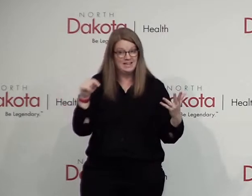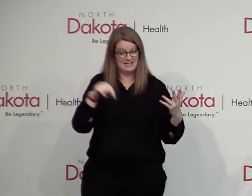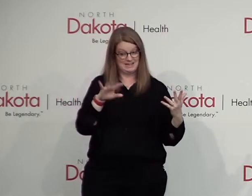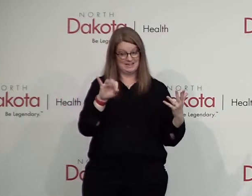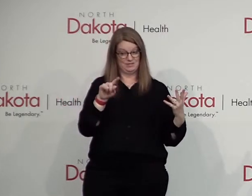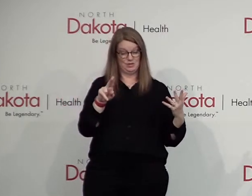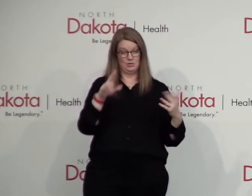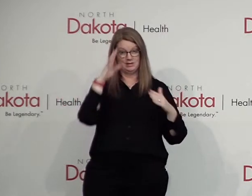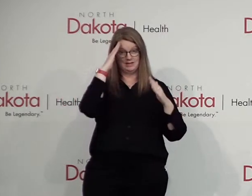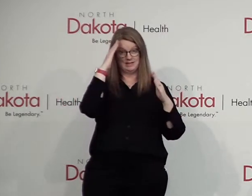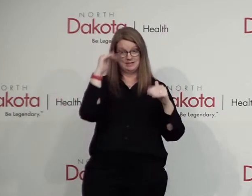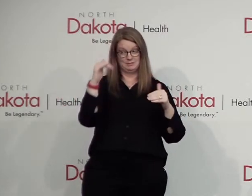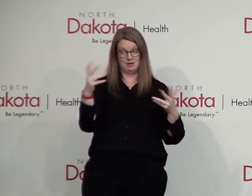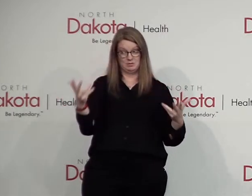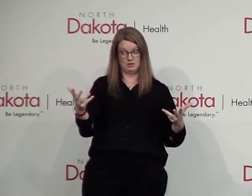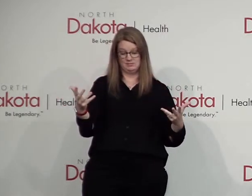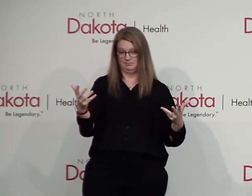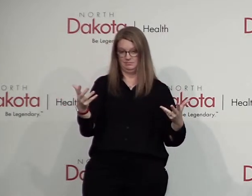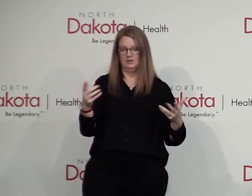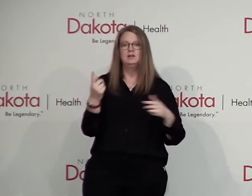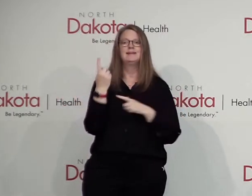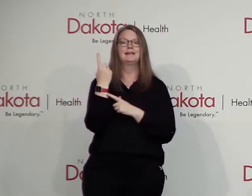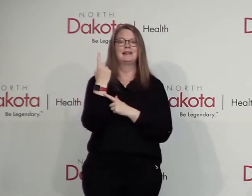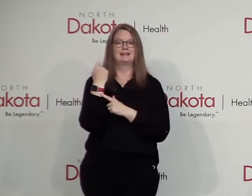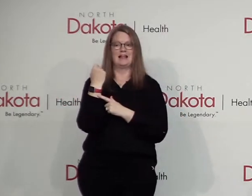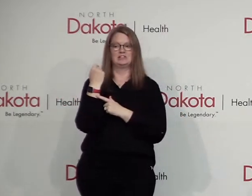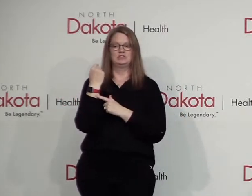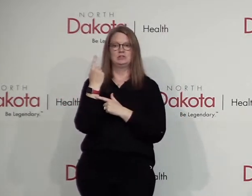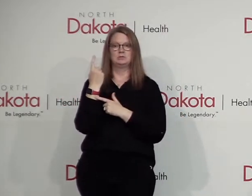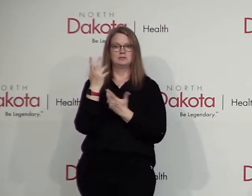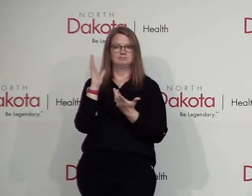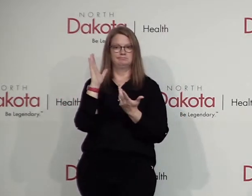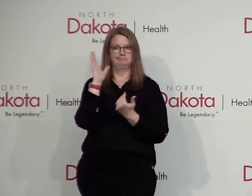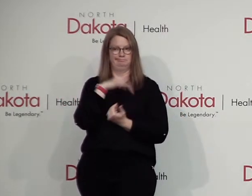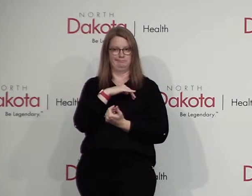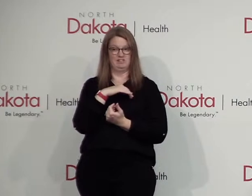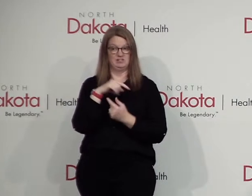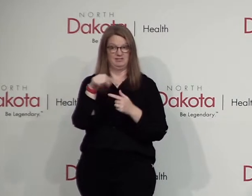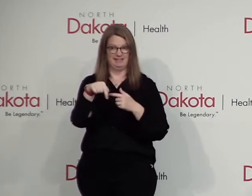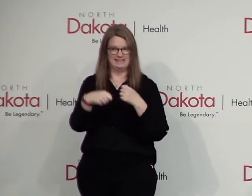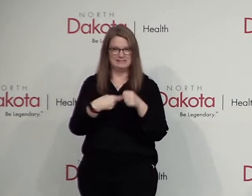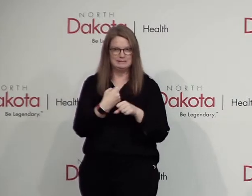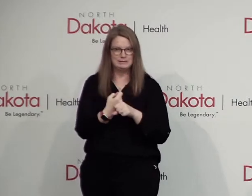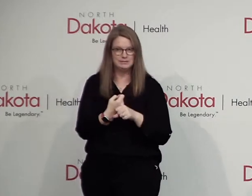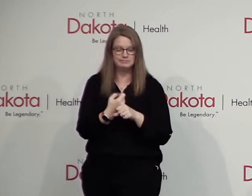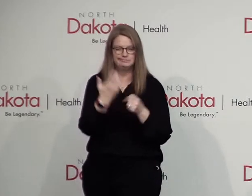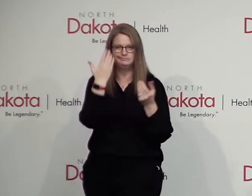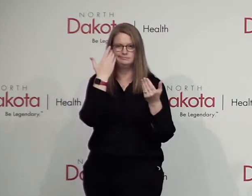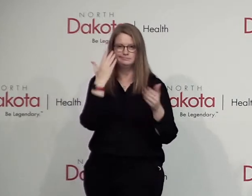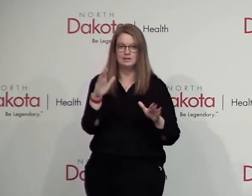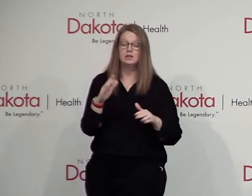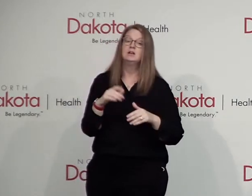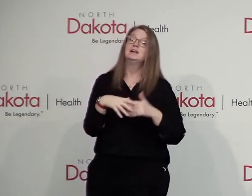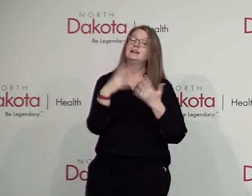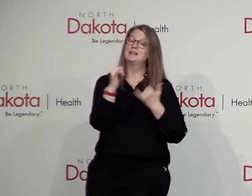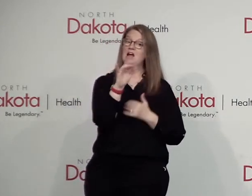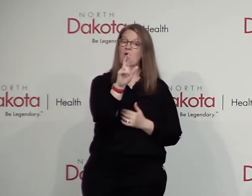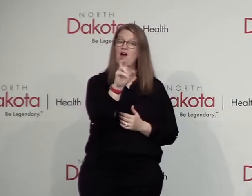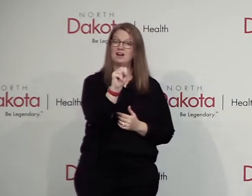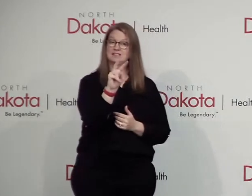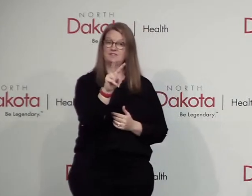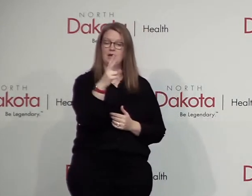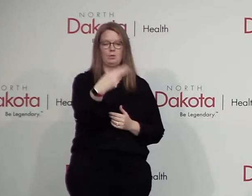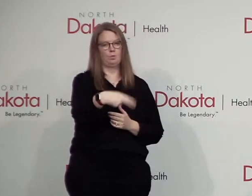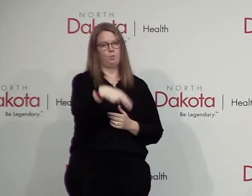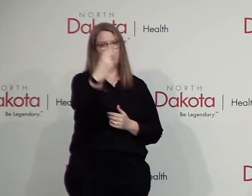flu season because last year was such an unpredictable flu season. We are seeing high levels of RSV right now, and that